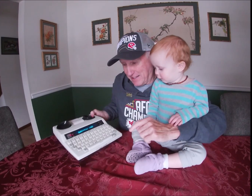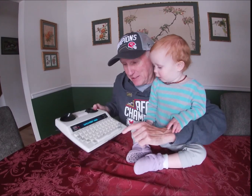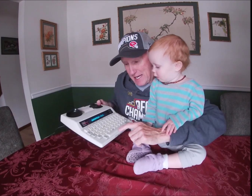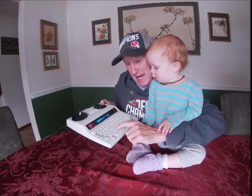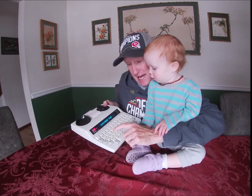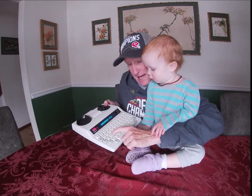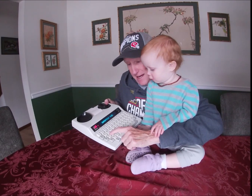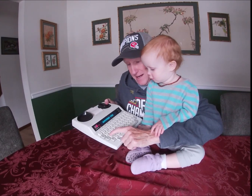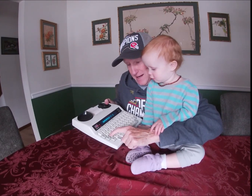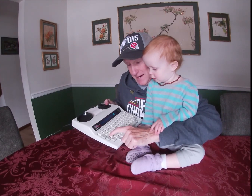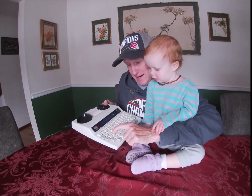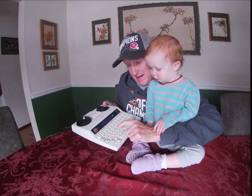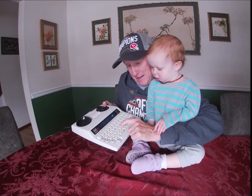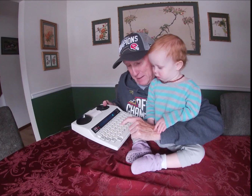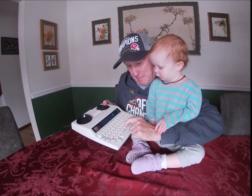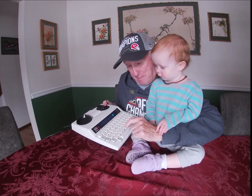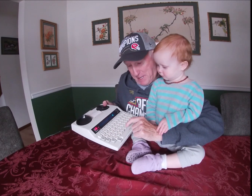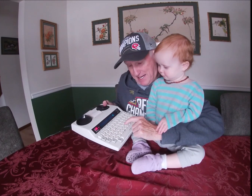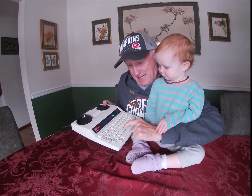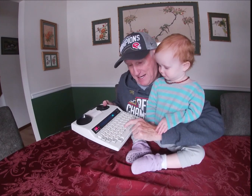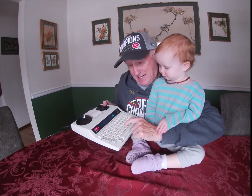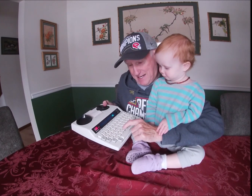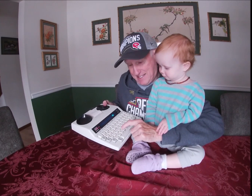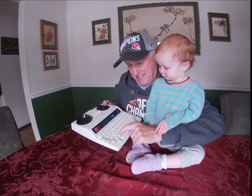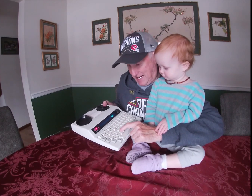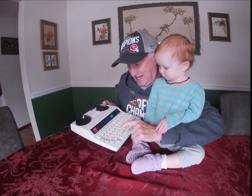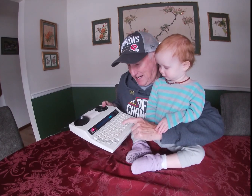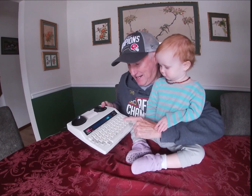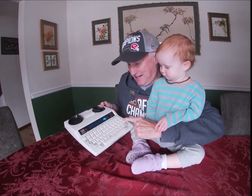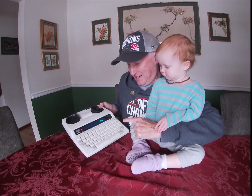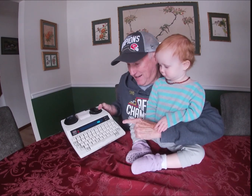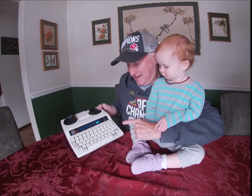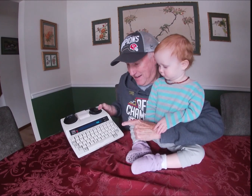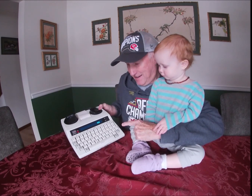there's A, B, C.